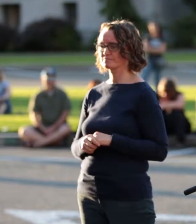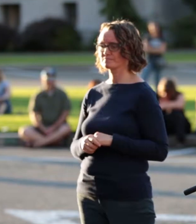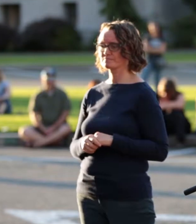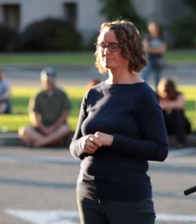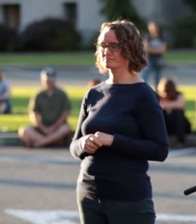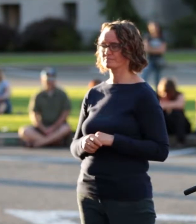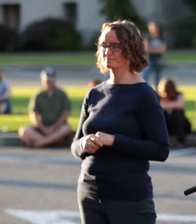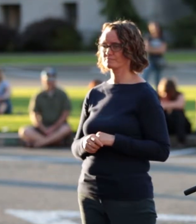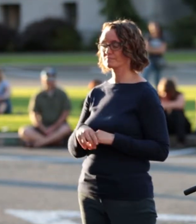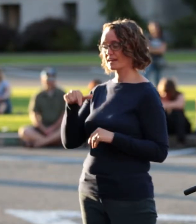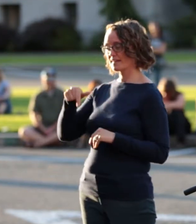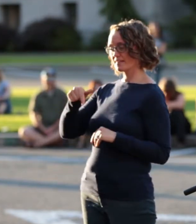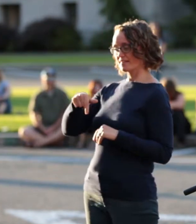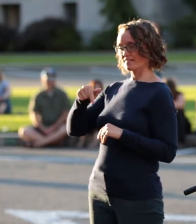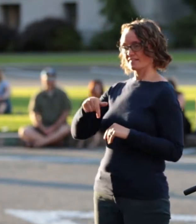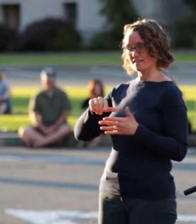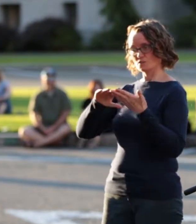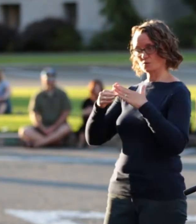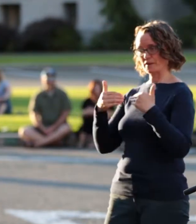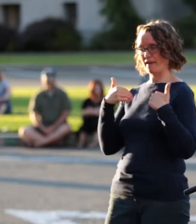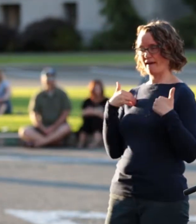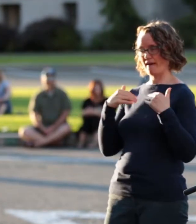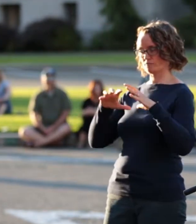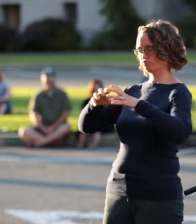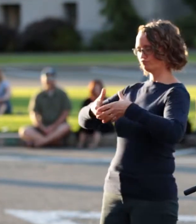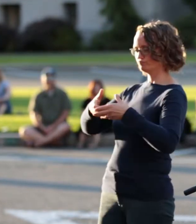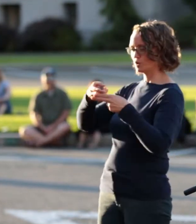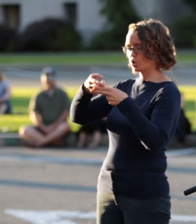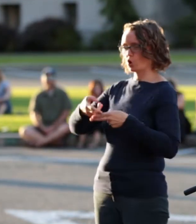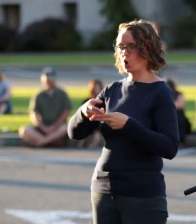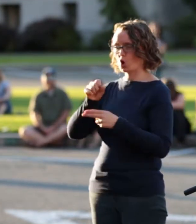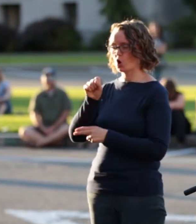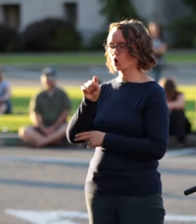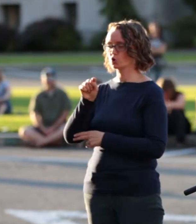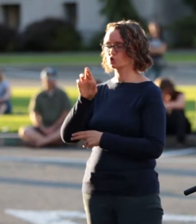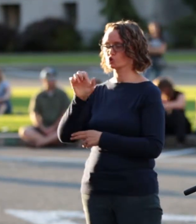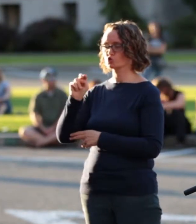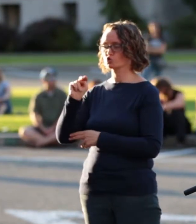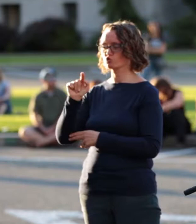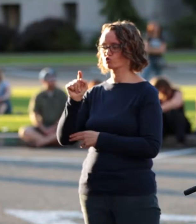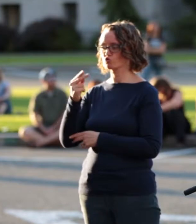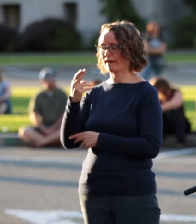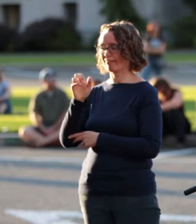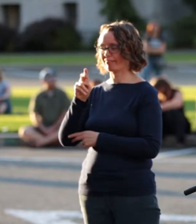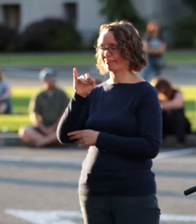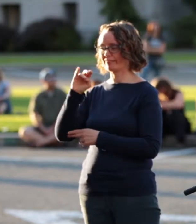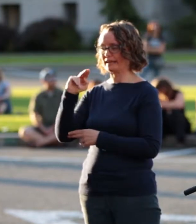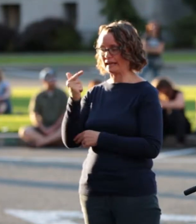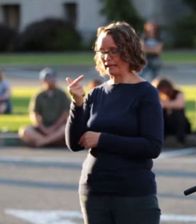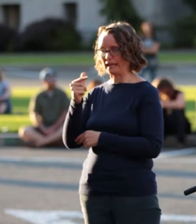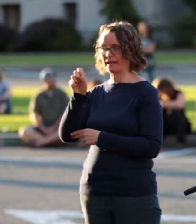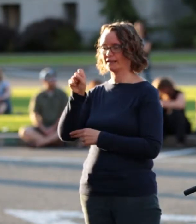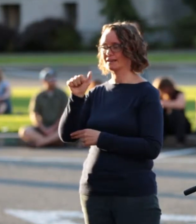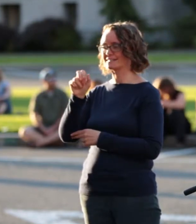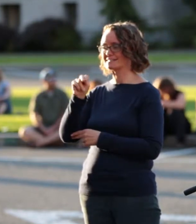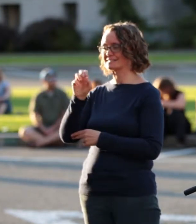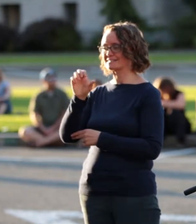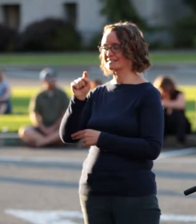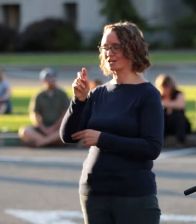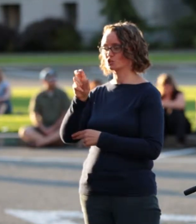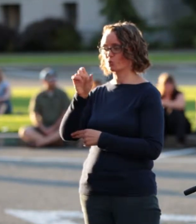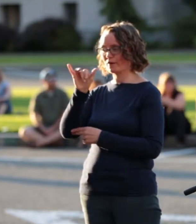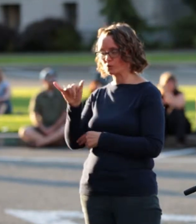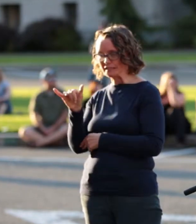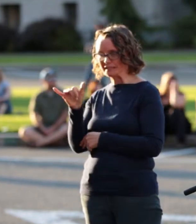Sanctuary, a group formed after the 2016 elections to address what we could all see as the writing on the wall in regards to